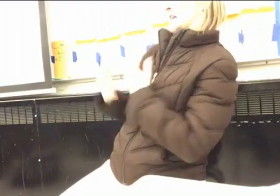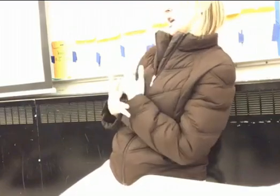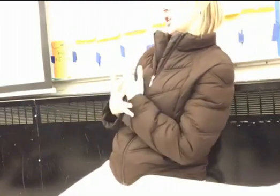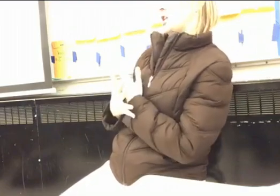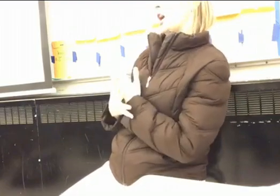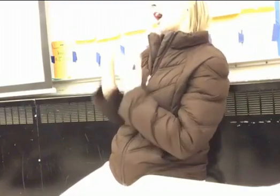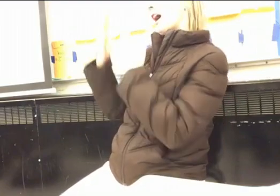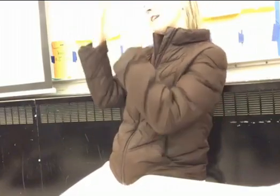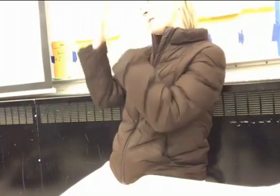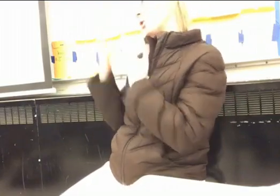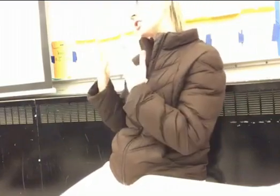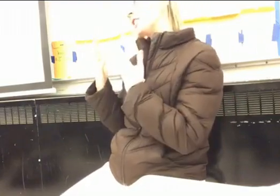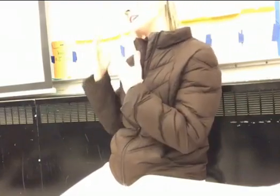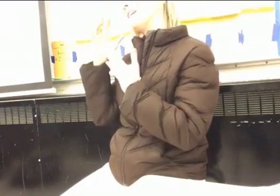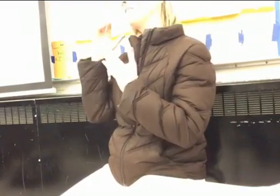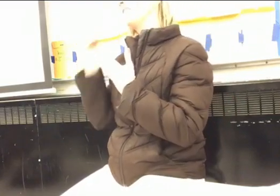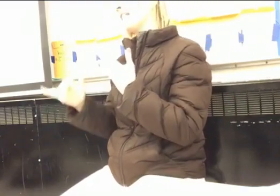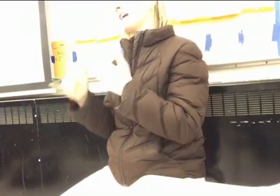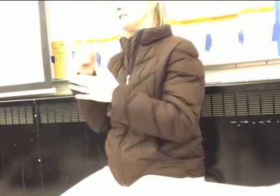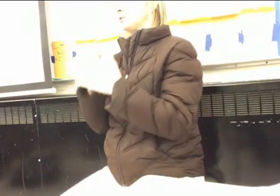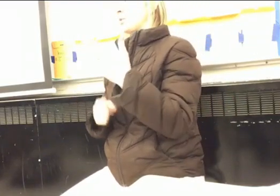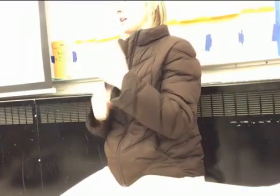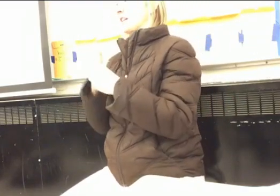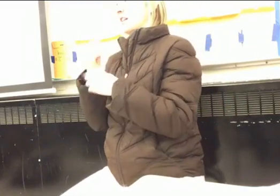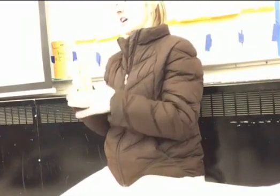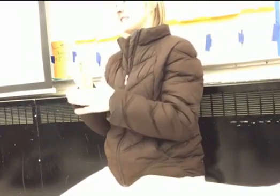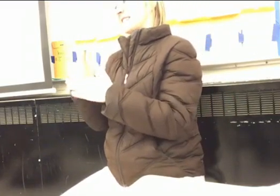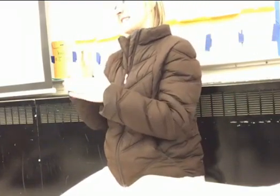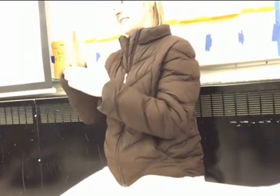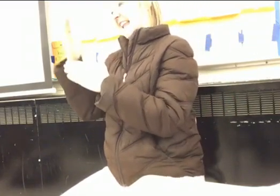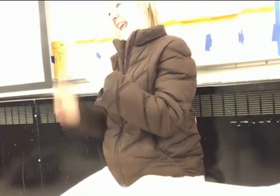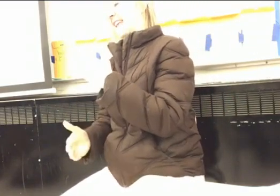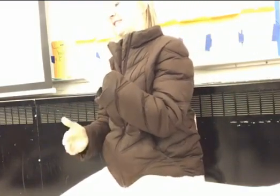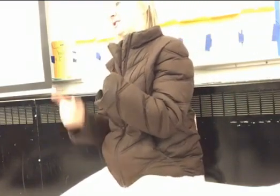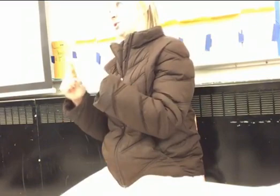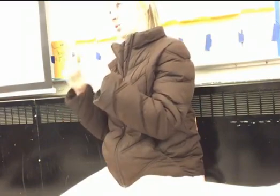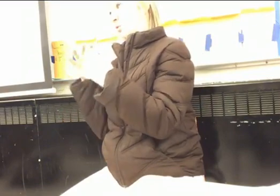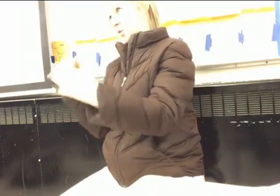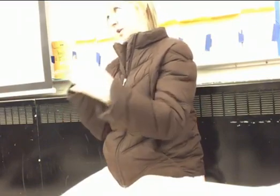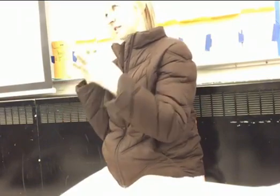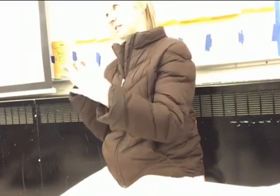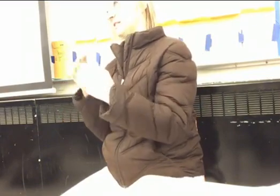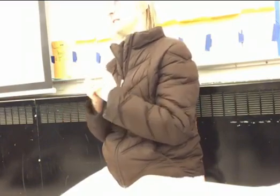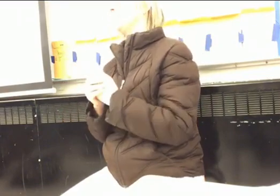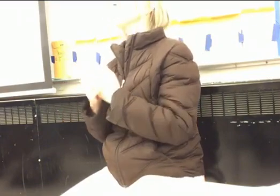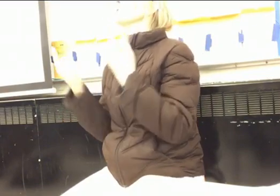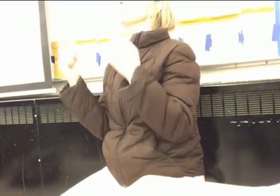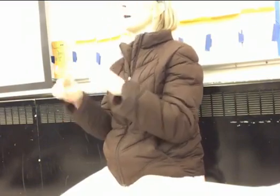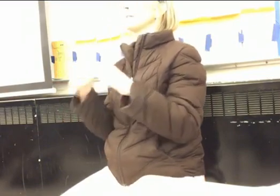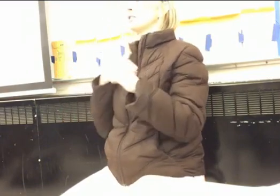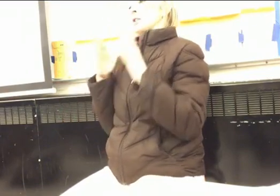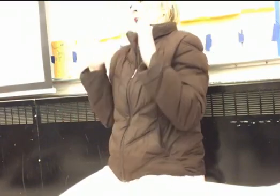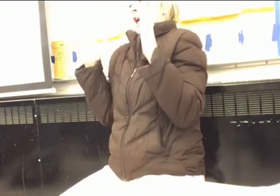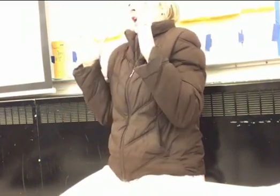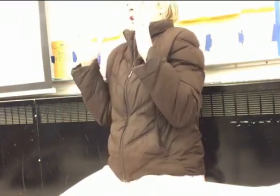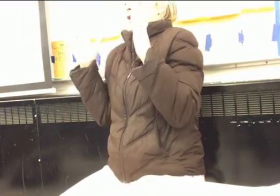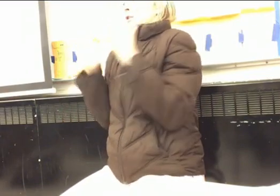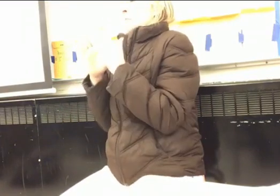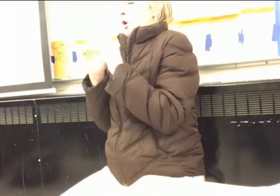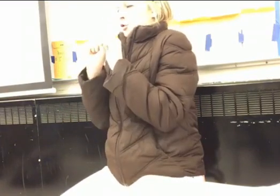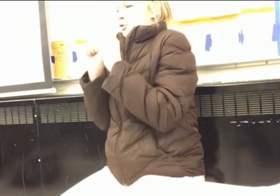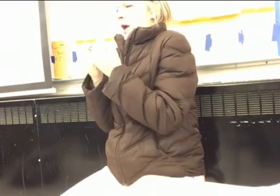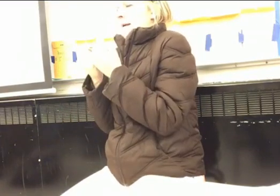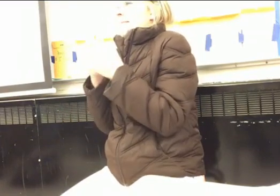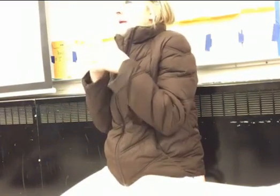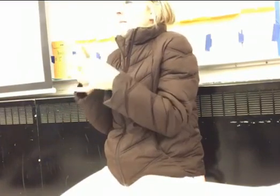what's going to bring a very awful end to the Indian Wars. You see, what happens is that there is this small tribe, or part of the